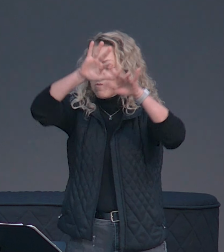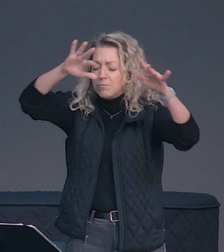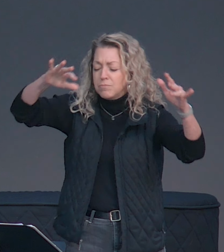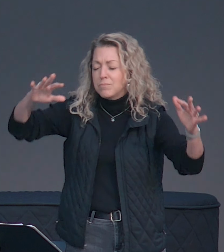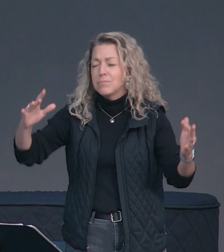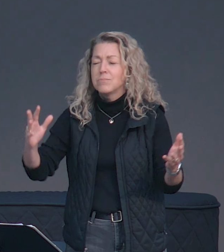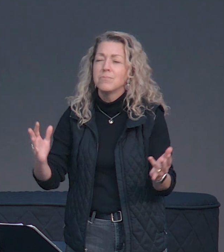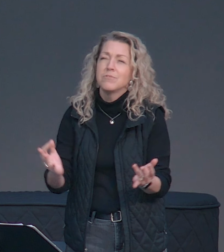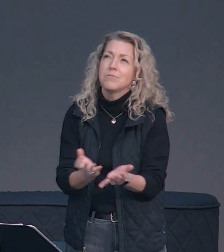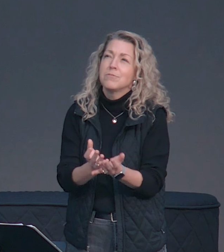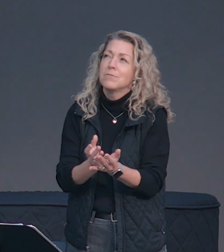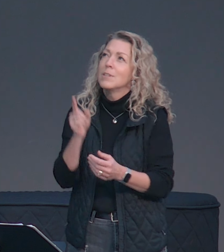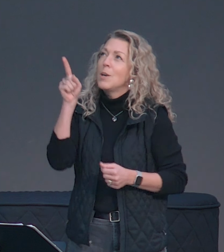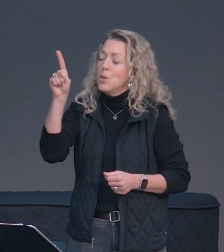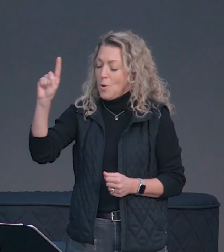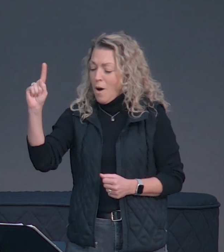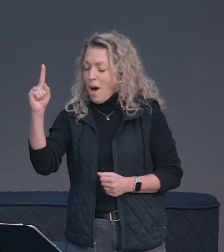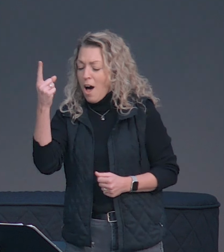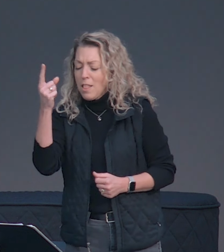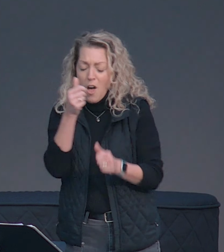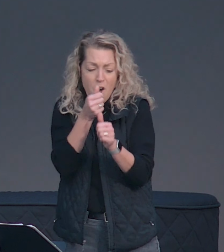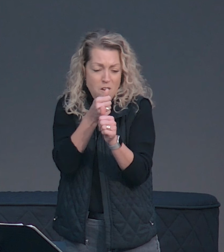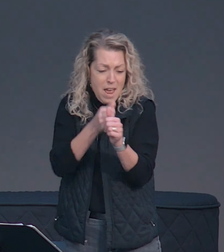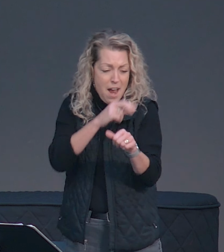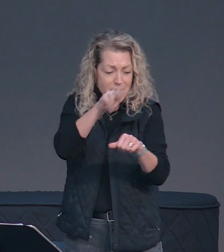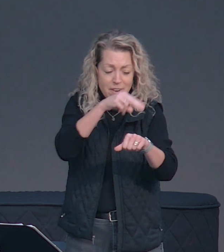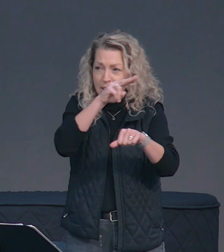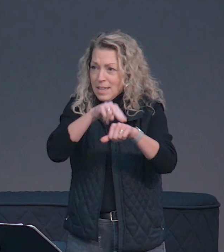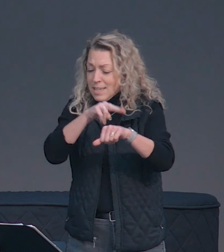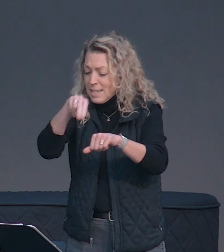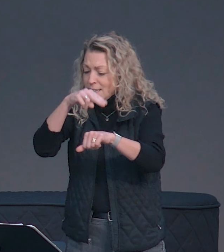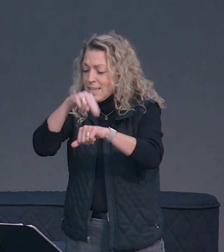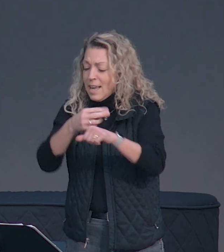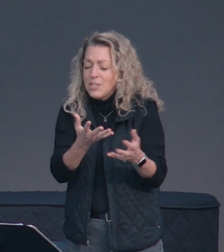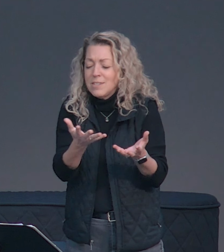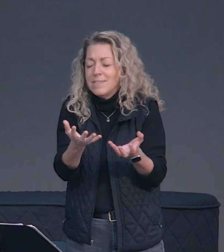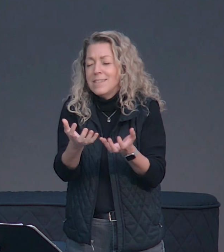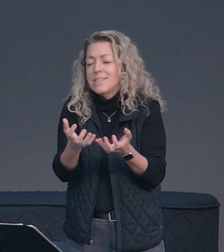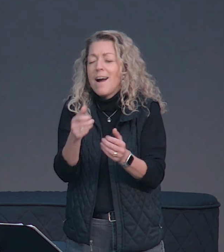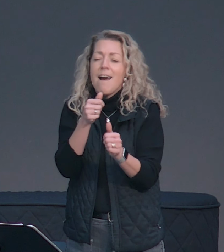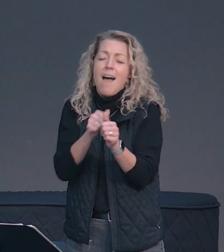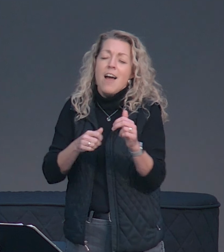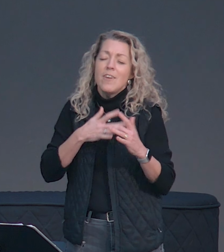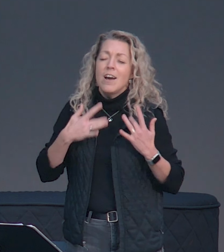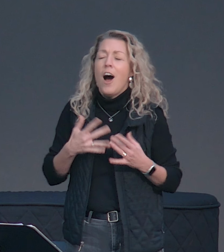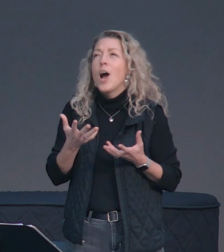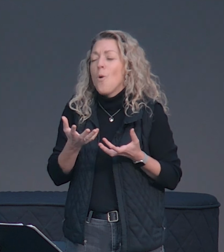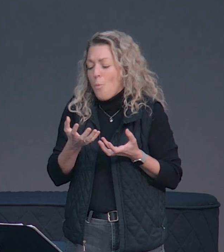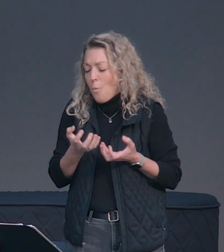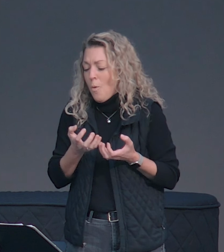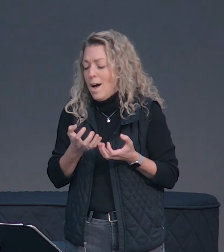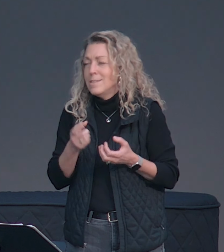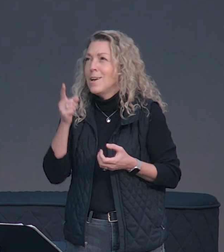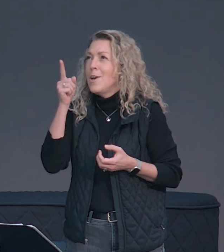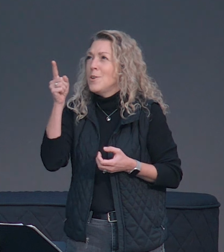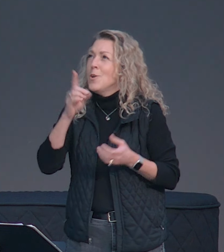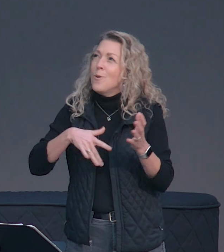the earth, our Lord Dear desire of every day